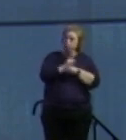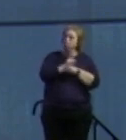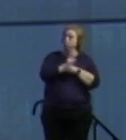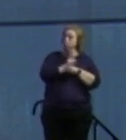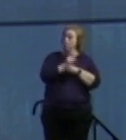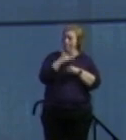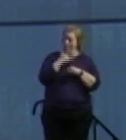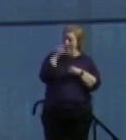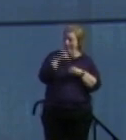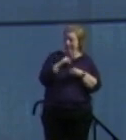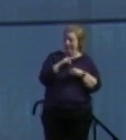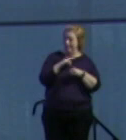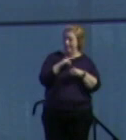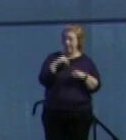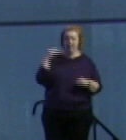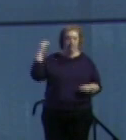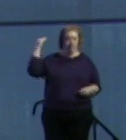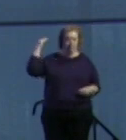genuine?"